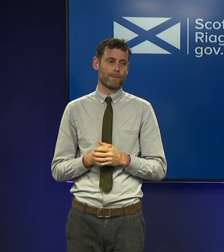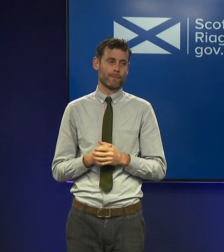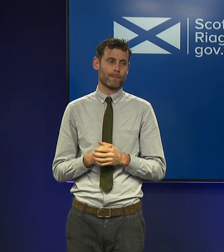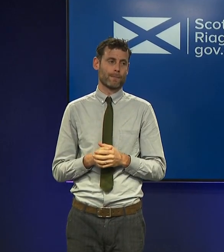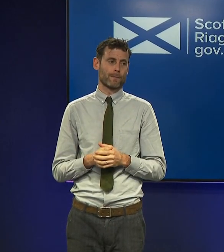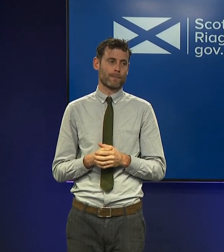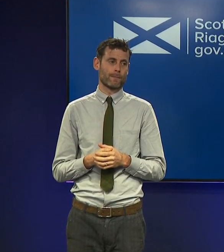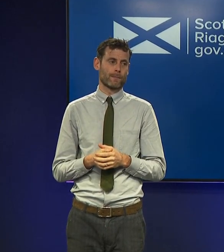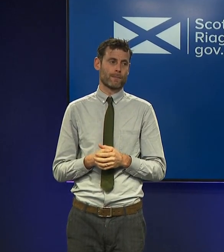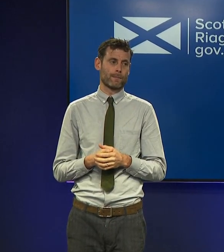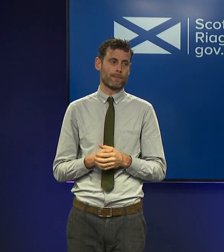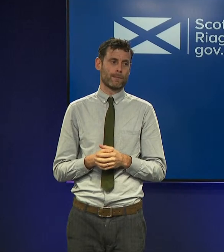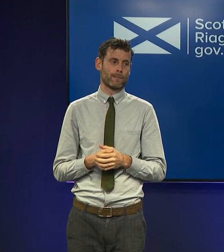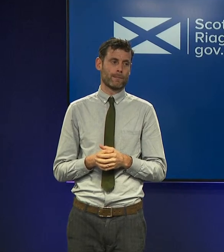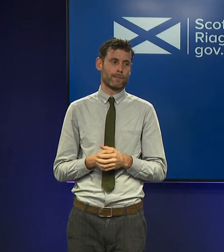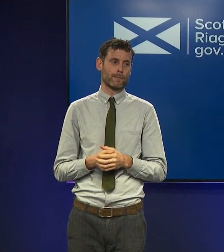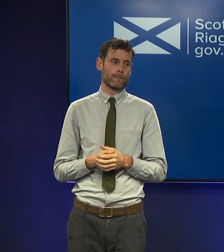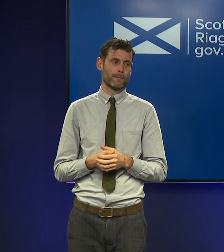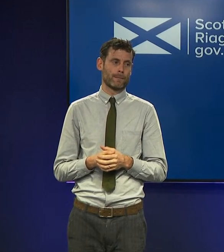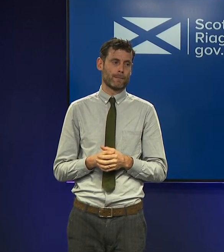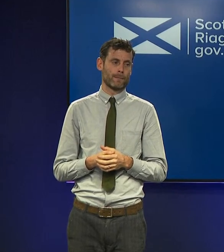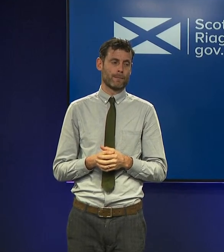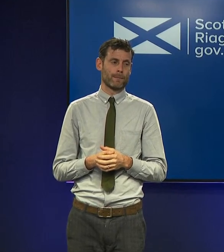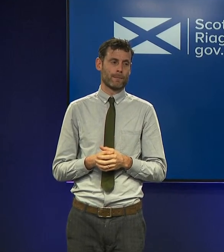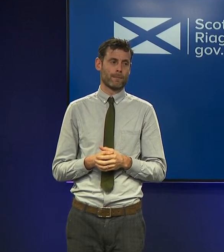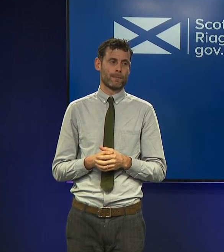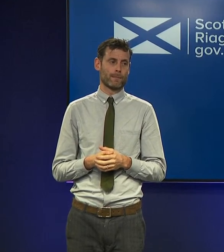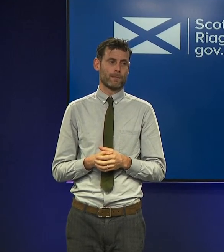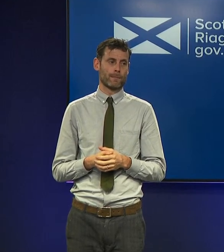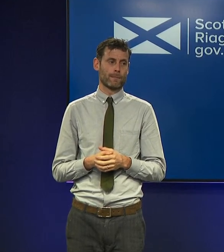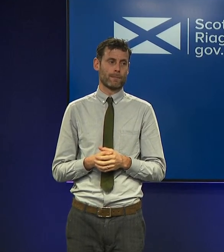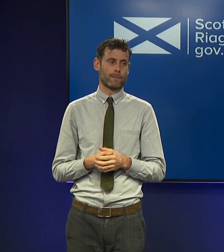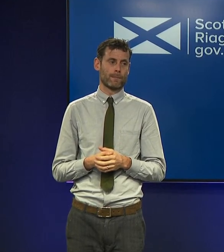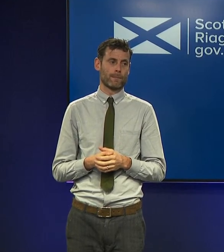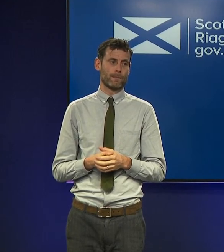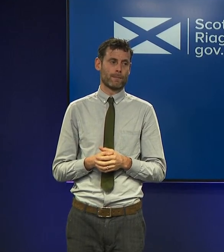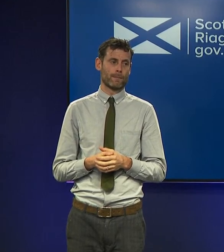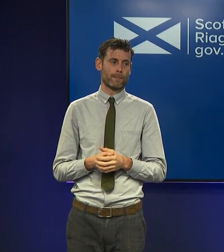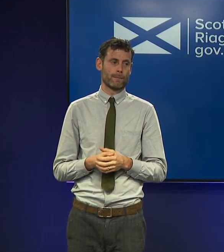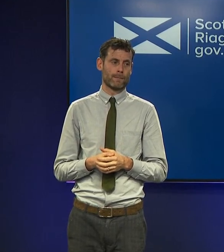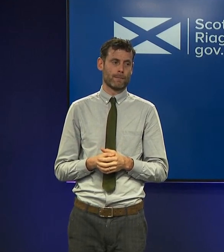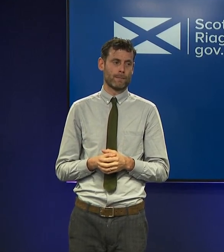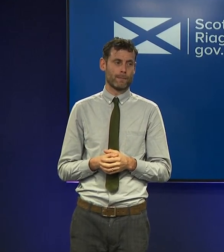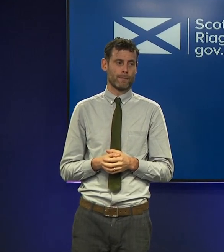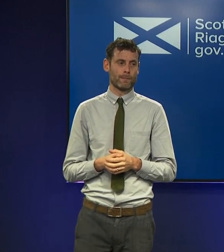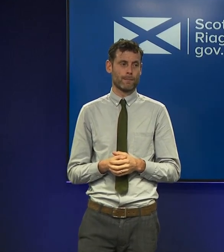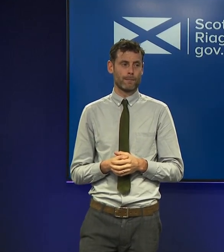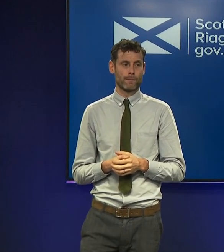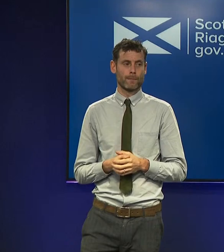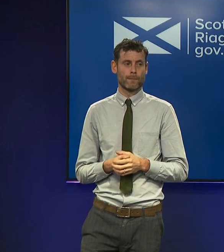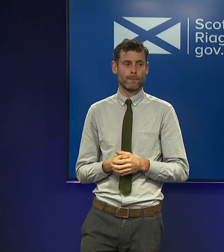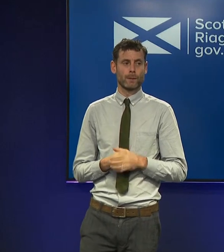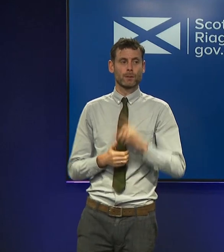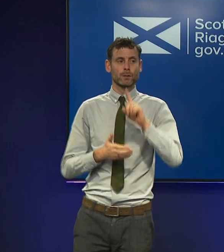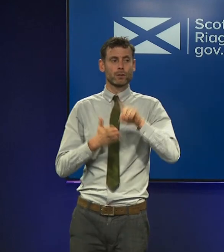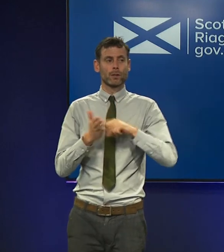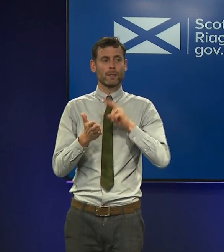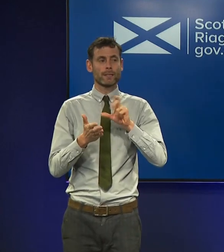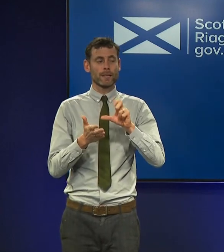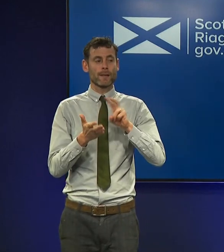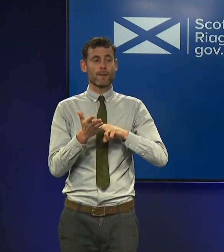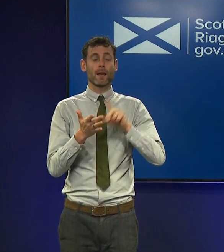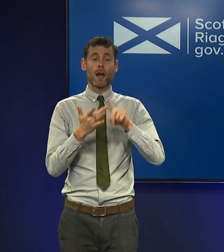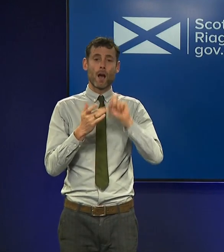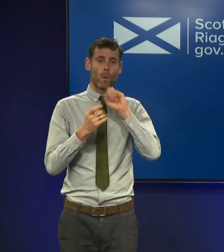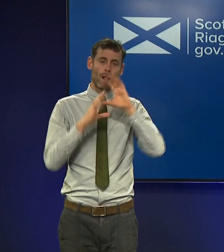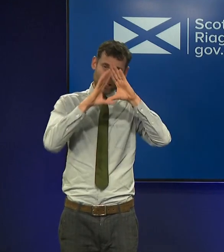Thanks, Minister. I know you've said we're going back to the JCVI today. Debbie Schroeder's talked about how she would like to see 5 to 11-year-olds being offered a vaccine